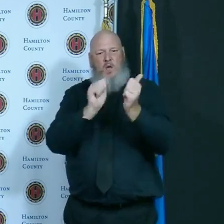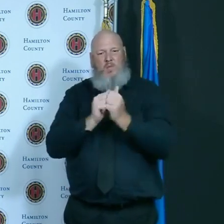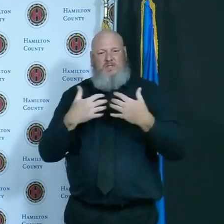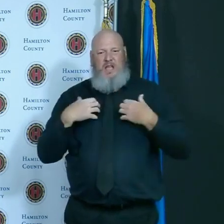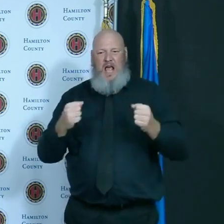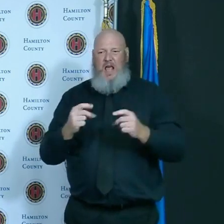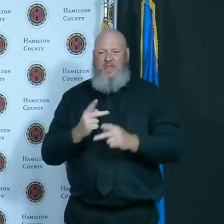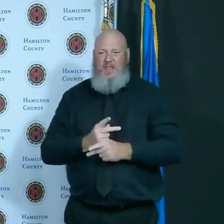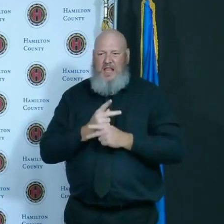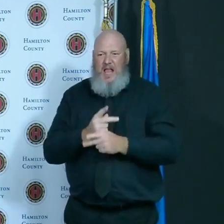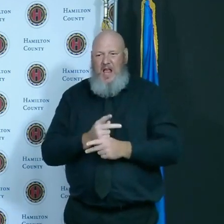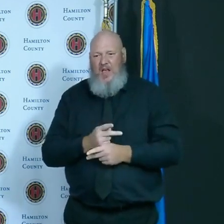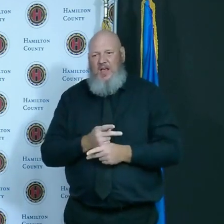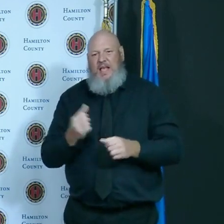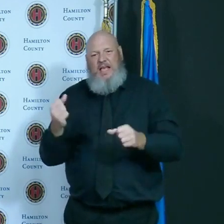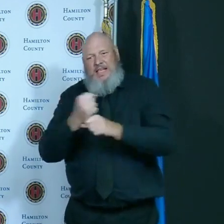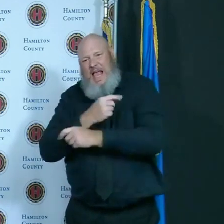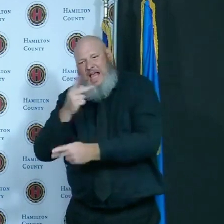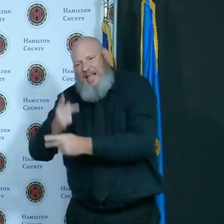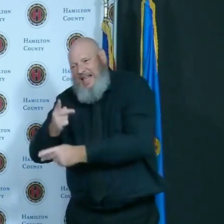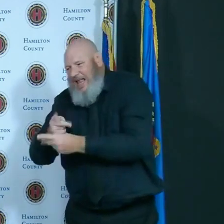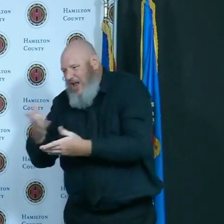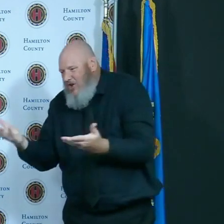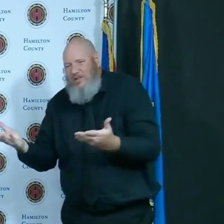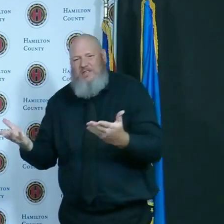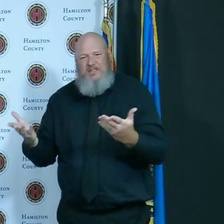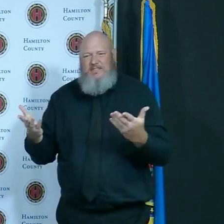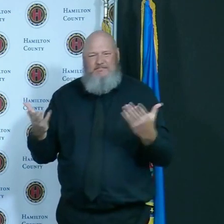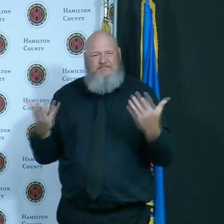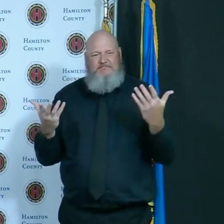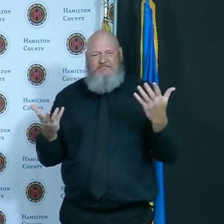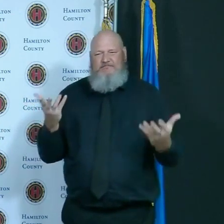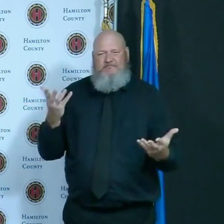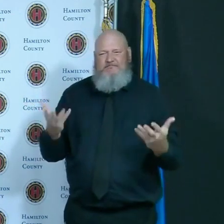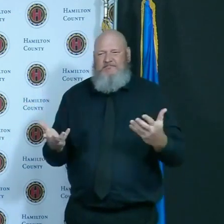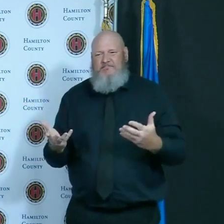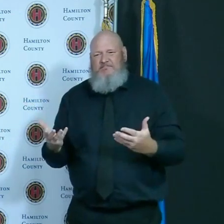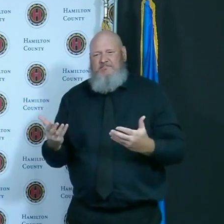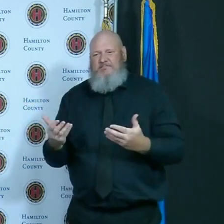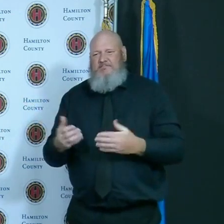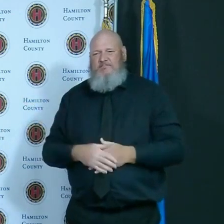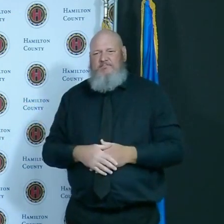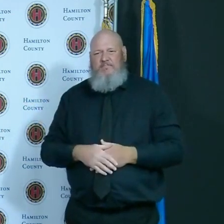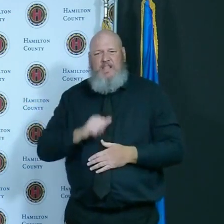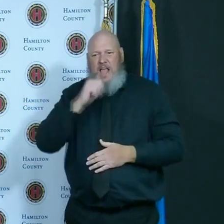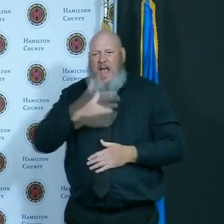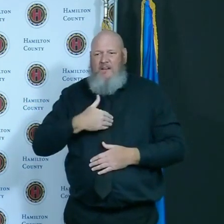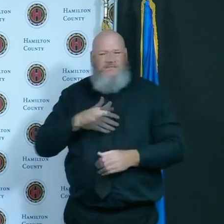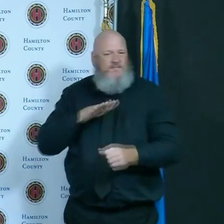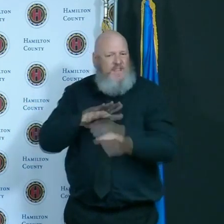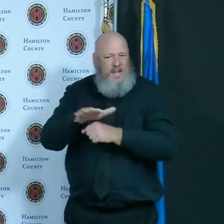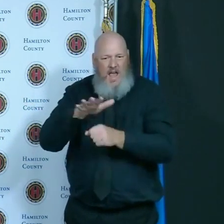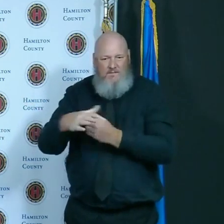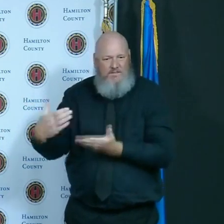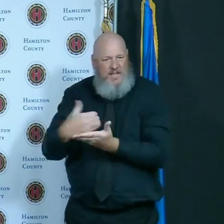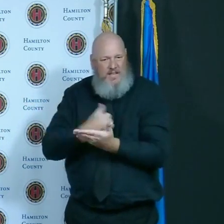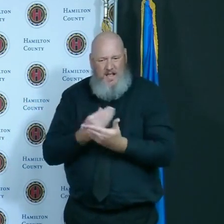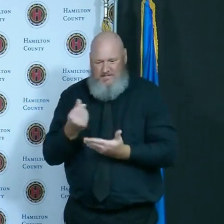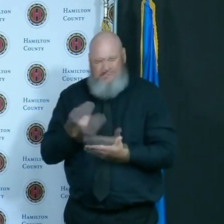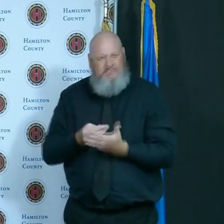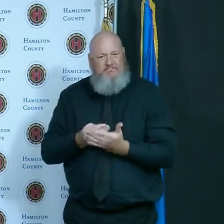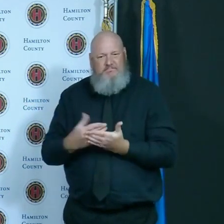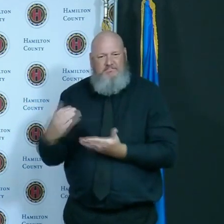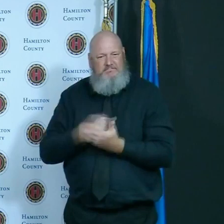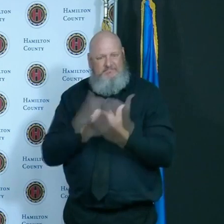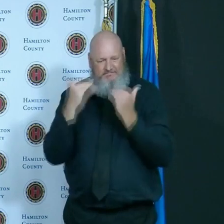answers your question. Coupled with density, coupled with loss of income. So when we look at the income and